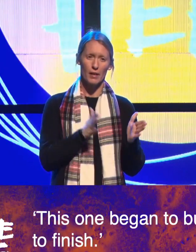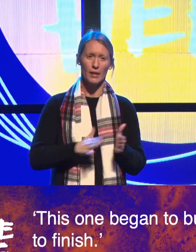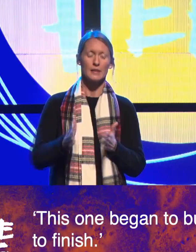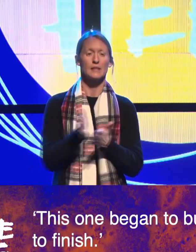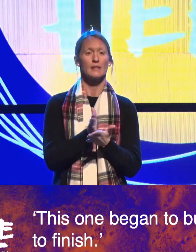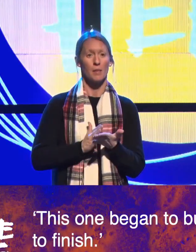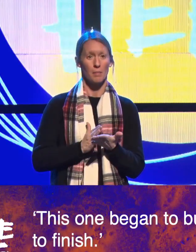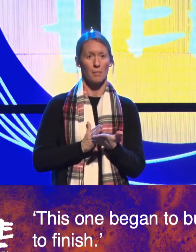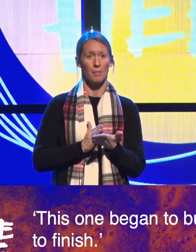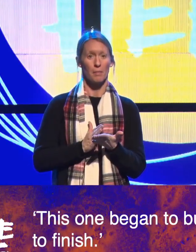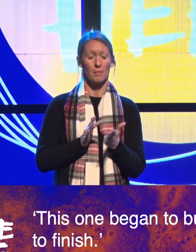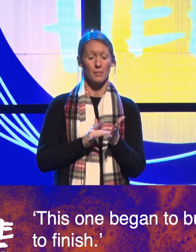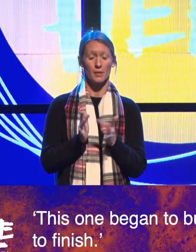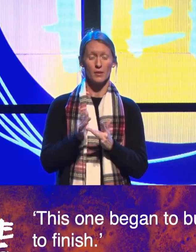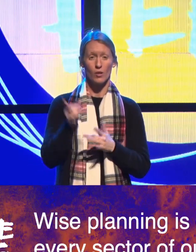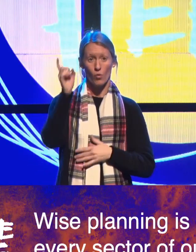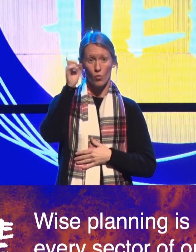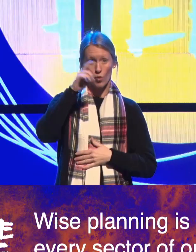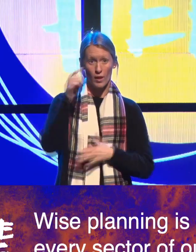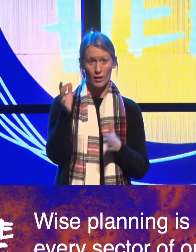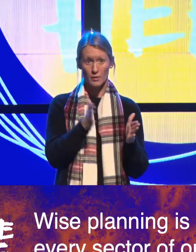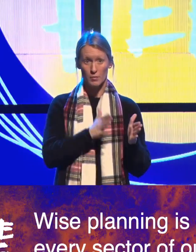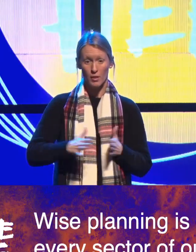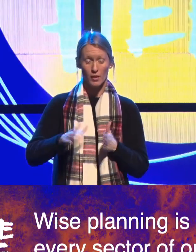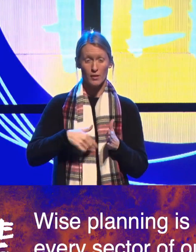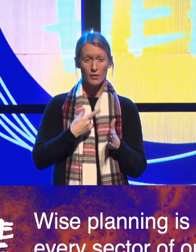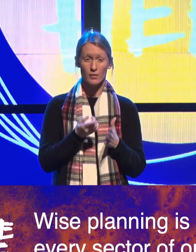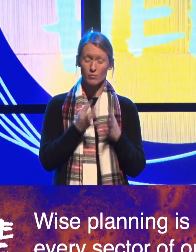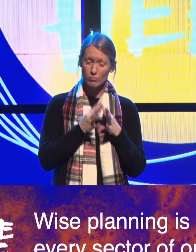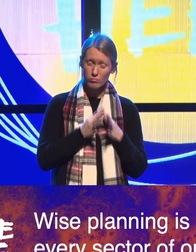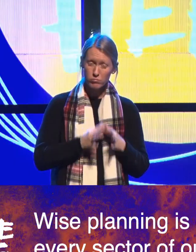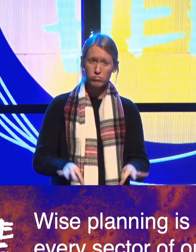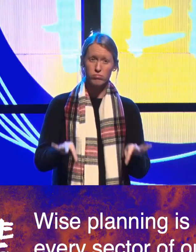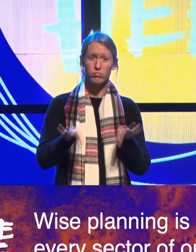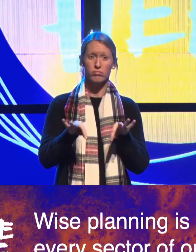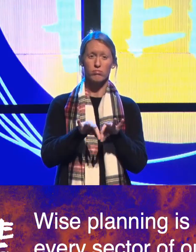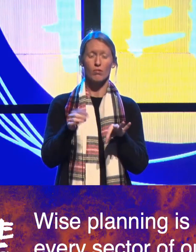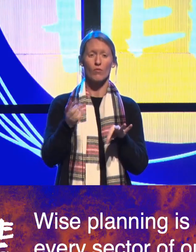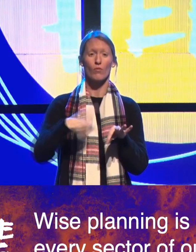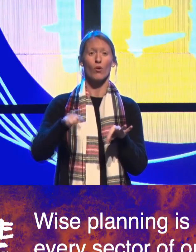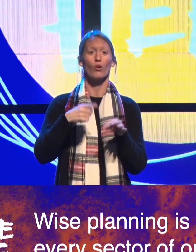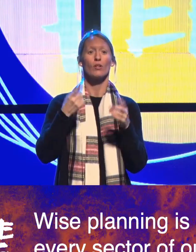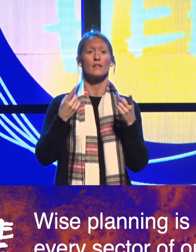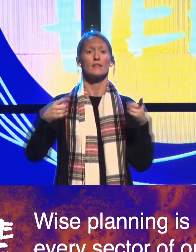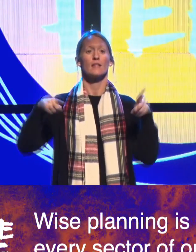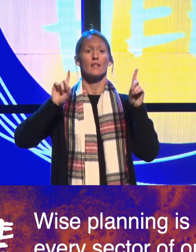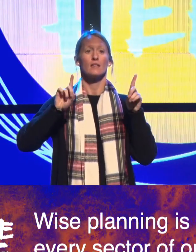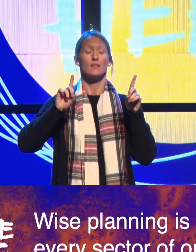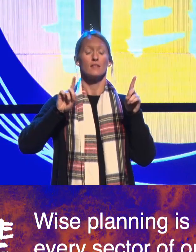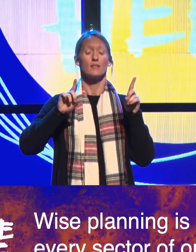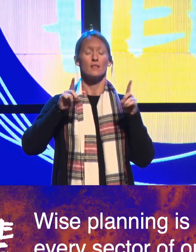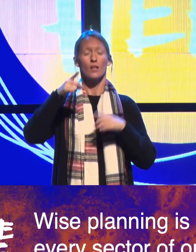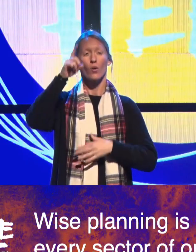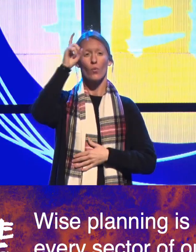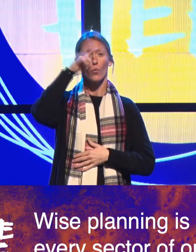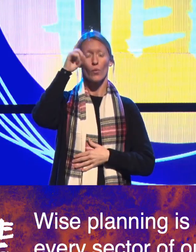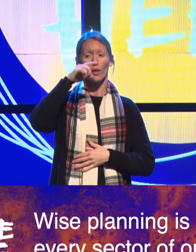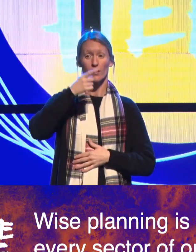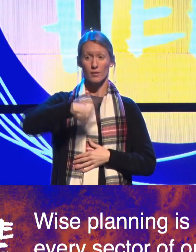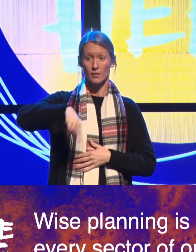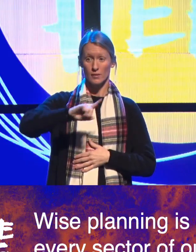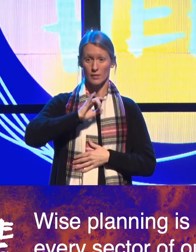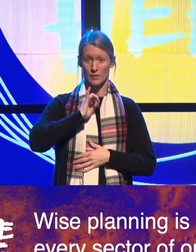is saying, listen, wise planning is essential for success. Wise planning, and it's the same is true for you and